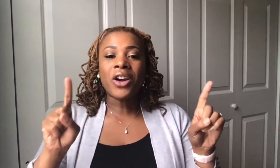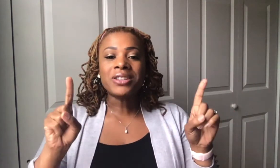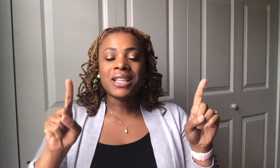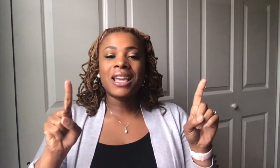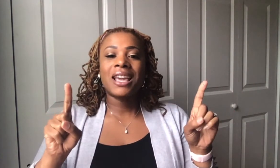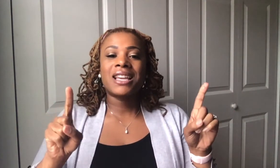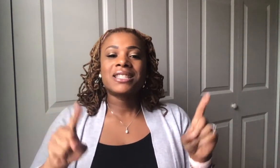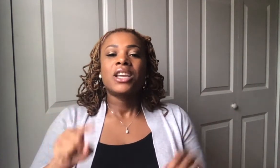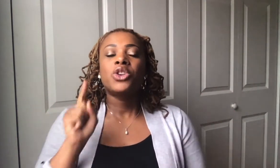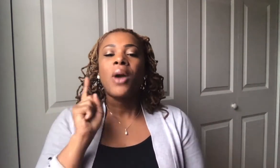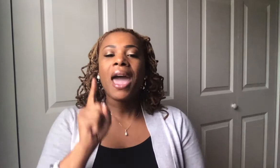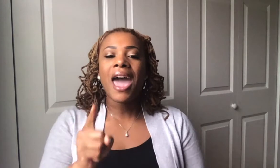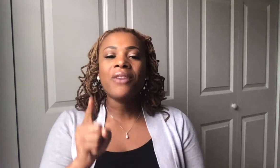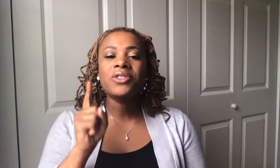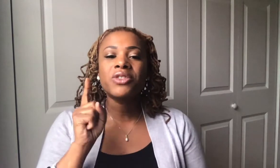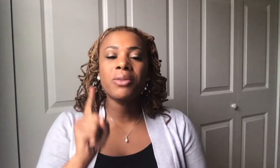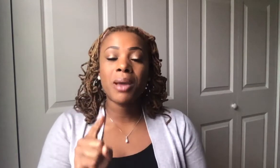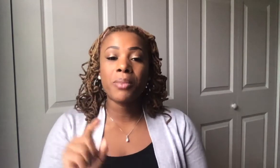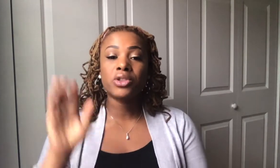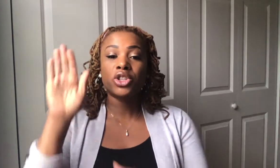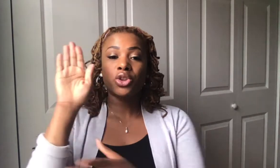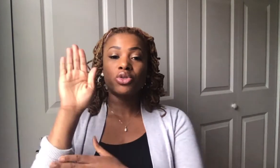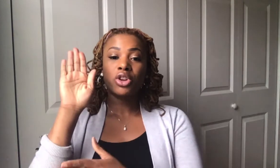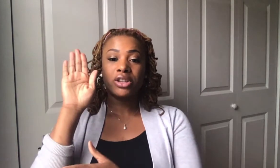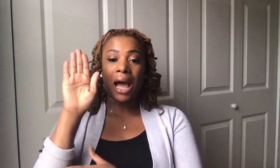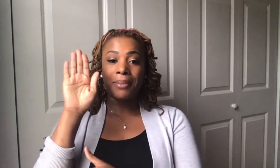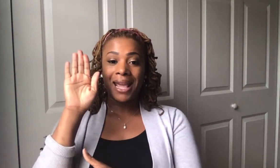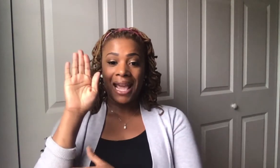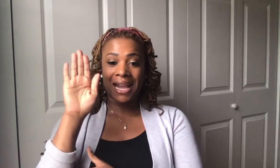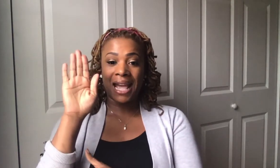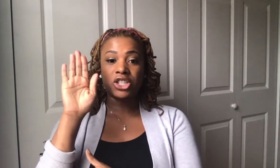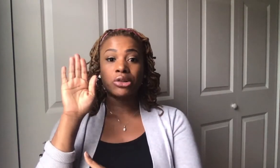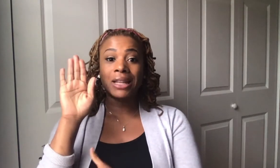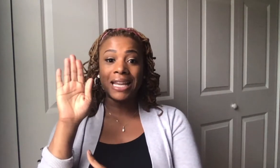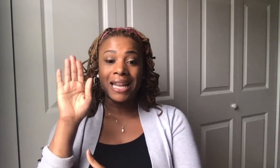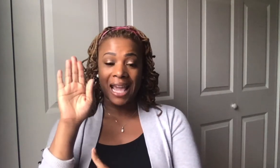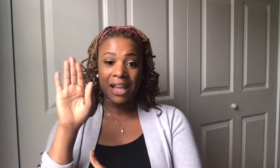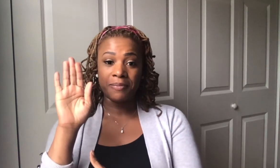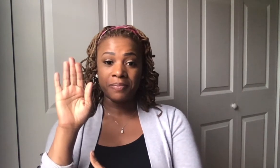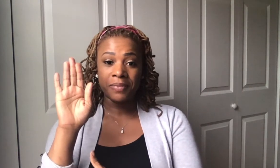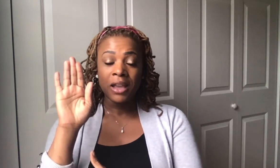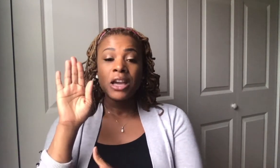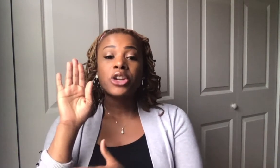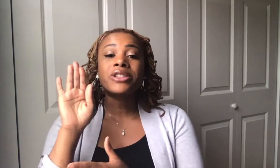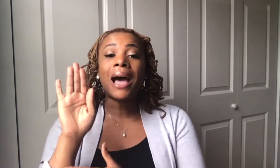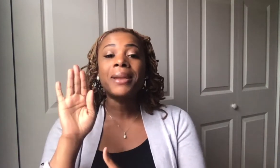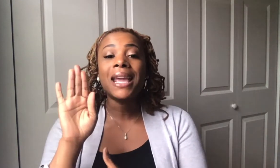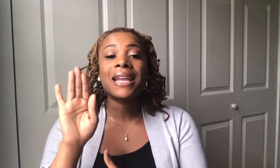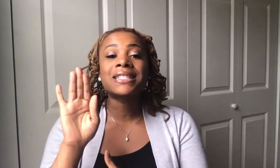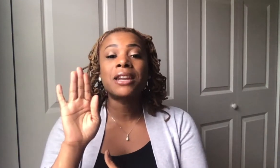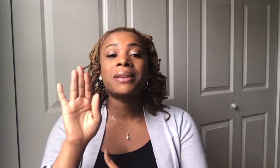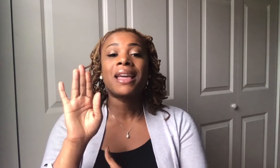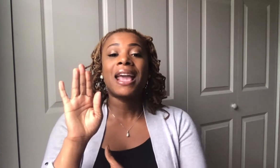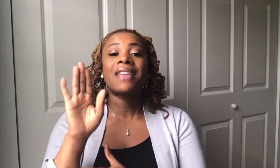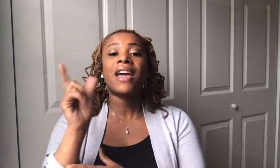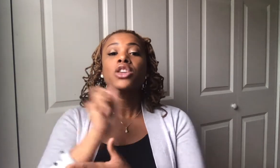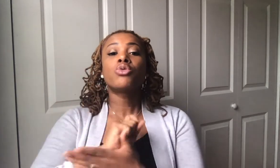thing is you have to remember to use your dominant hand as your lead hand. Your dominant hand is going to be the hand that you write